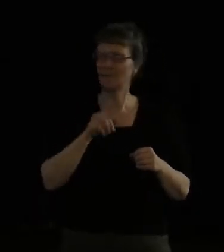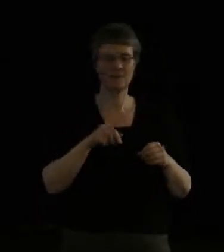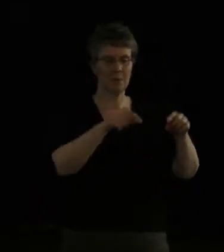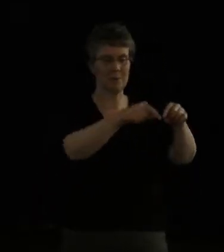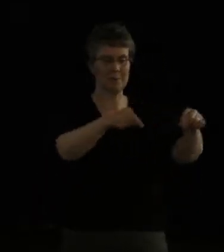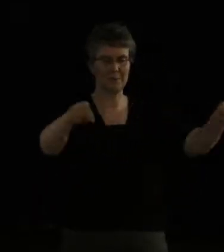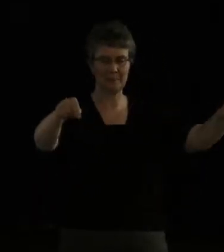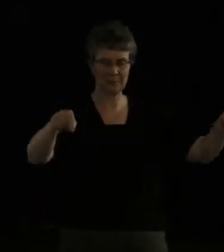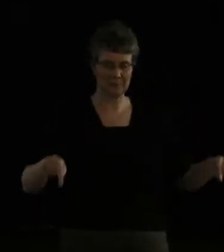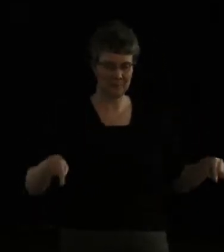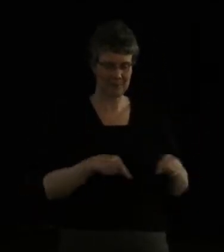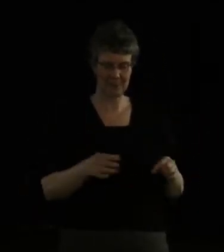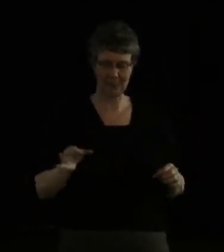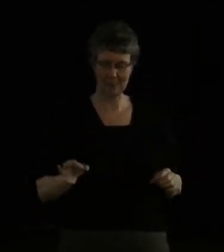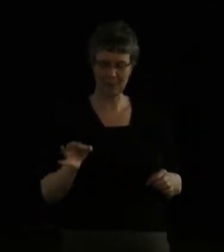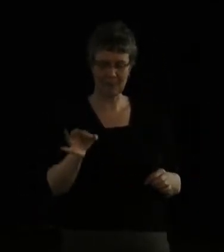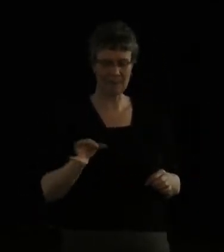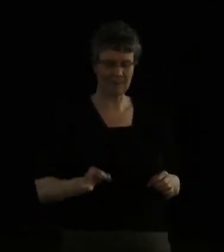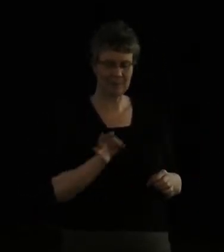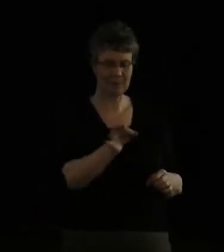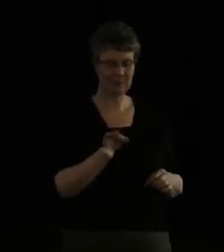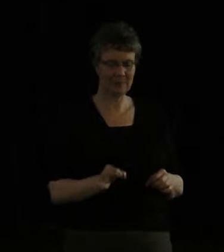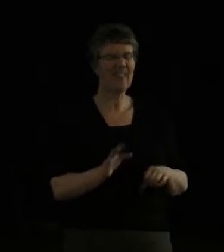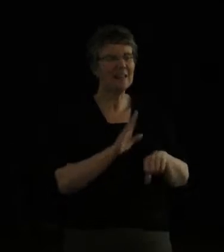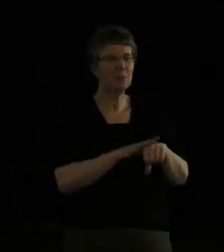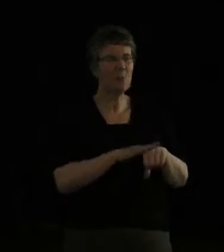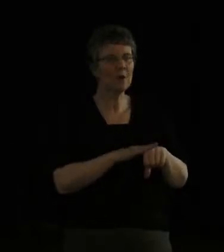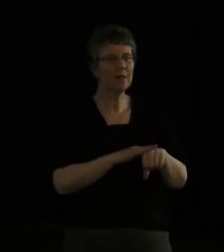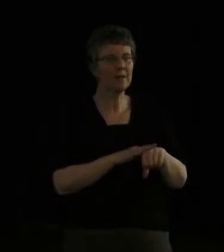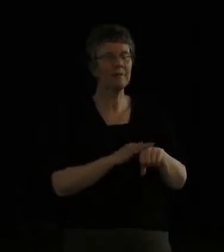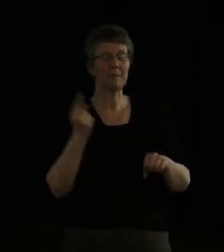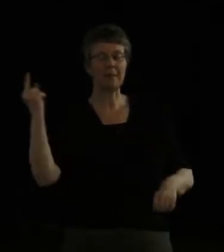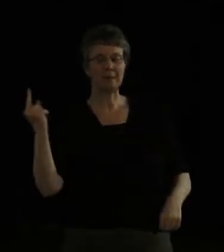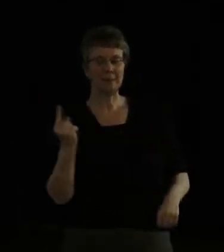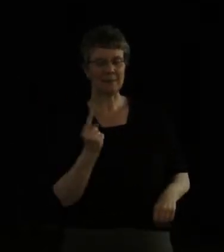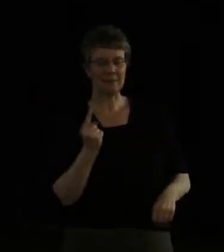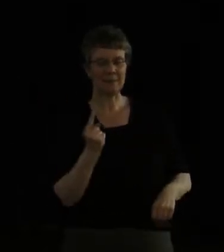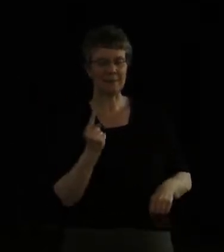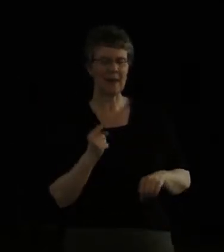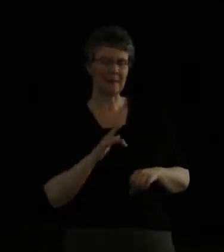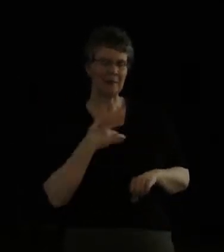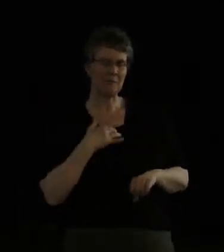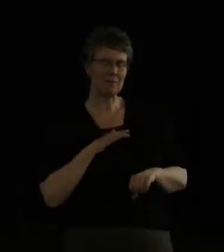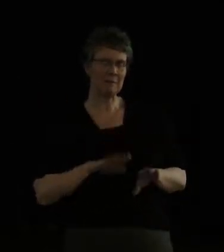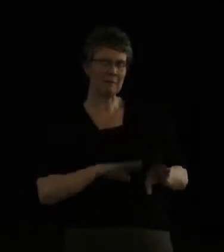other tactile tiles that are more rectangular, and they're directional. So they tell you to go in a certain